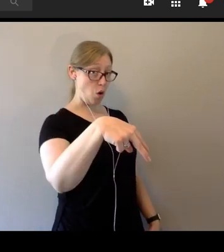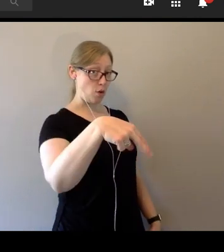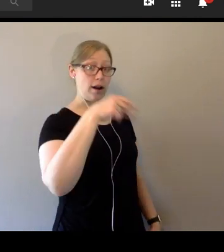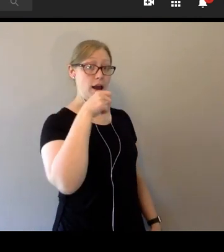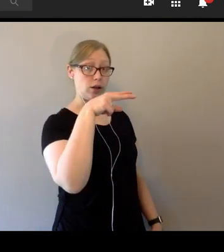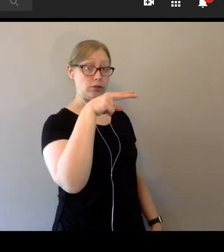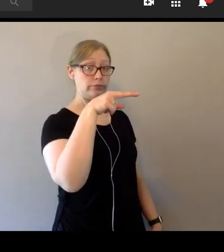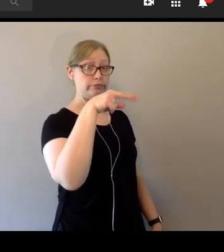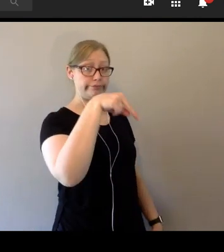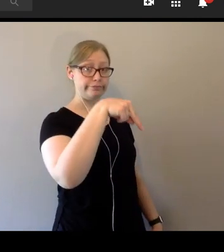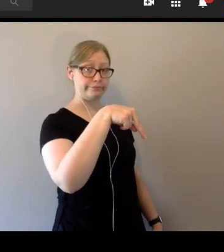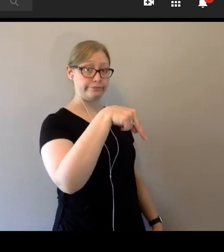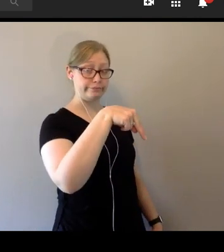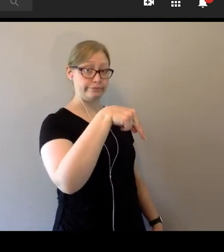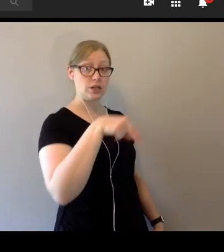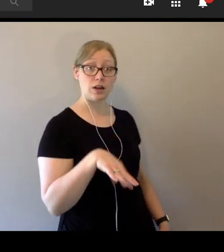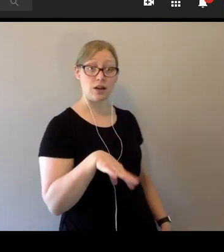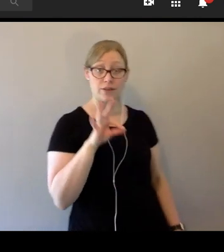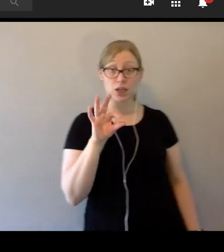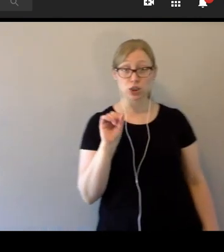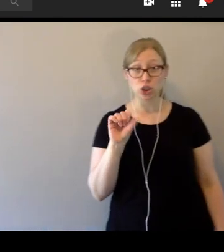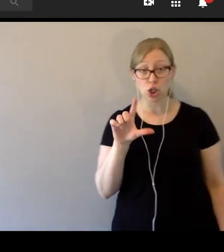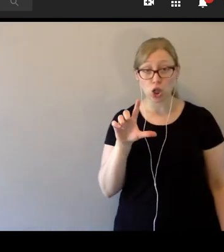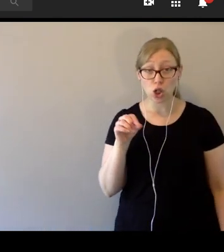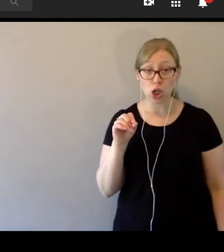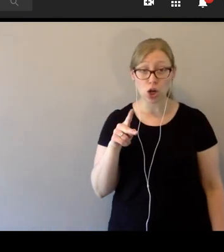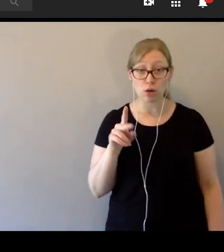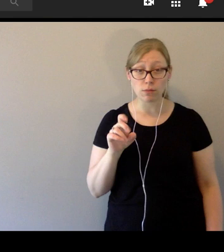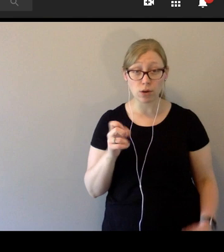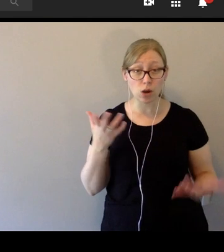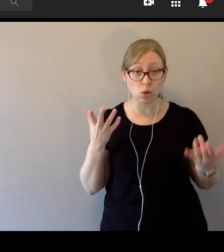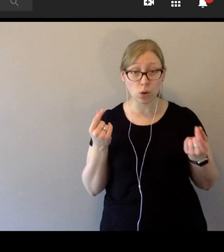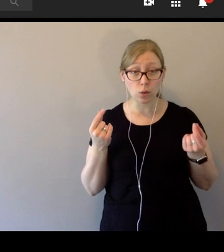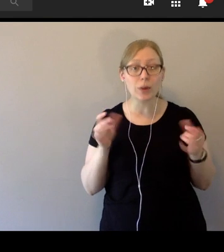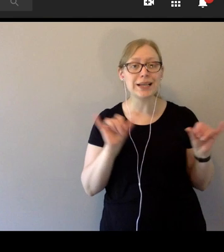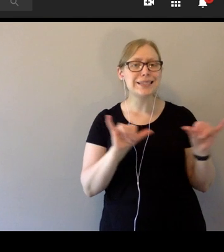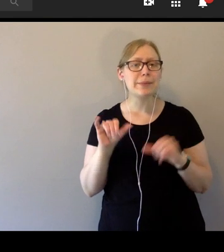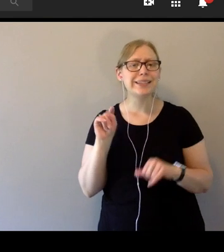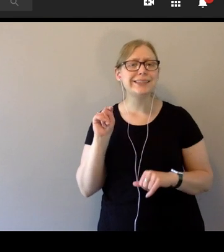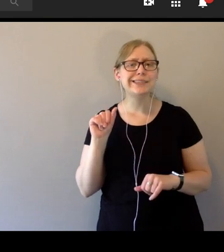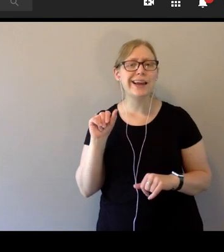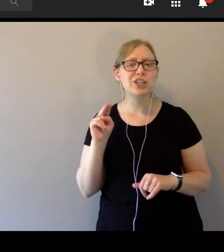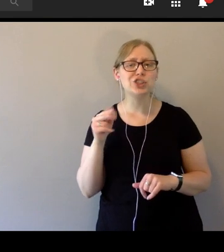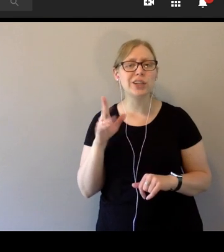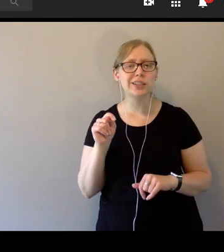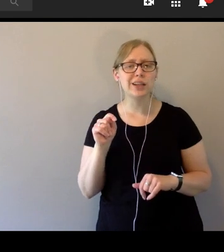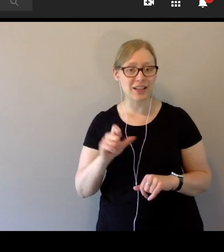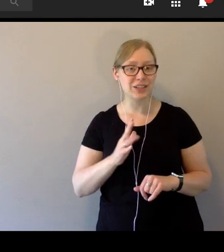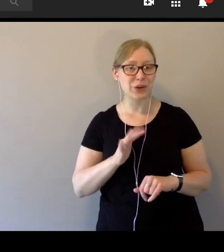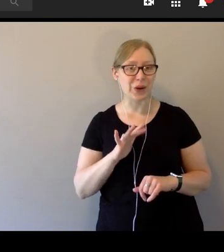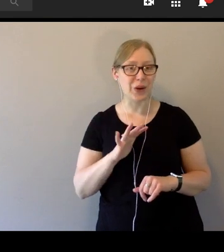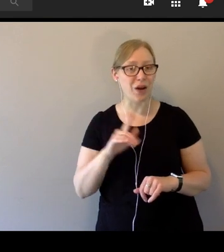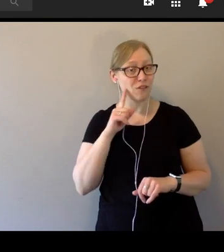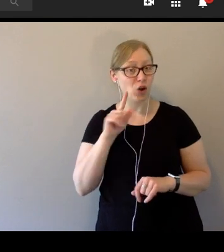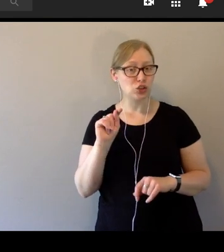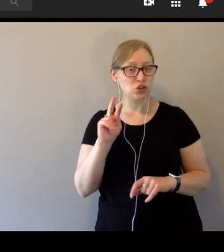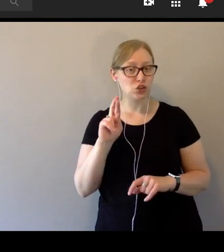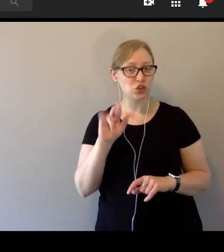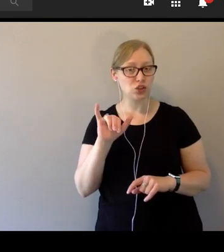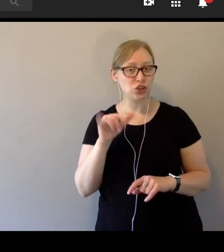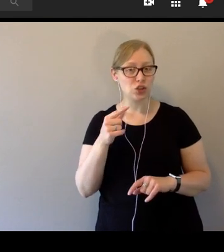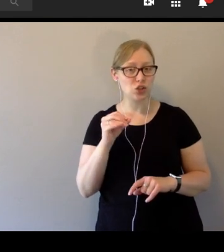as the tangent. And so that was one of the cool things we learned about in trigonometry, is that we can find the